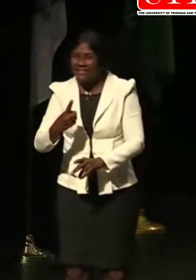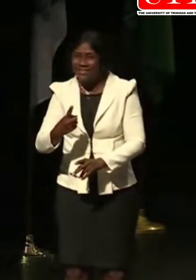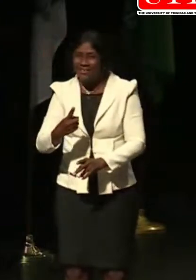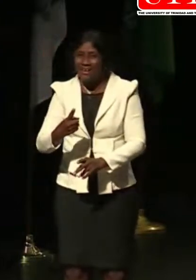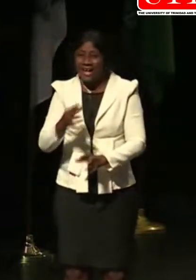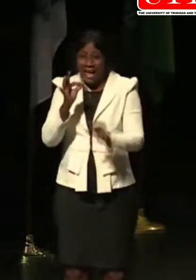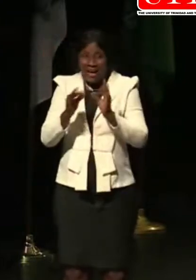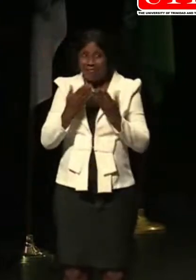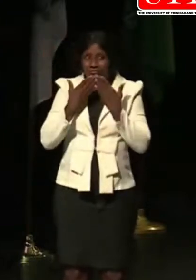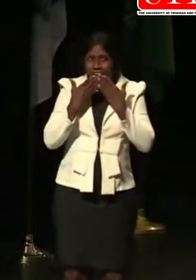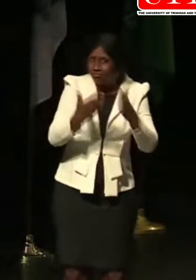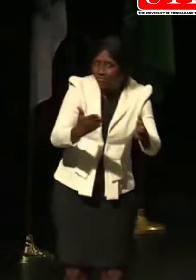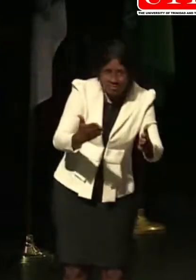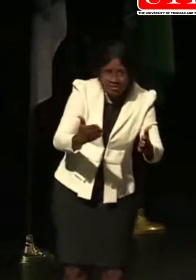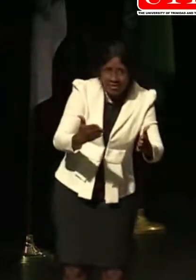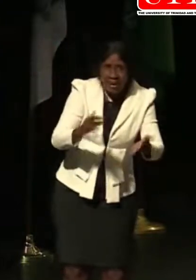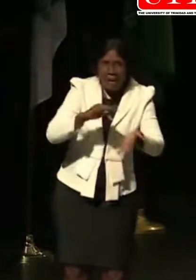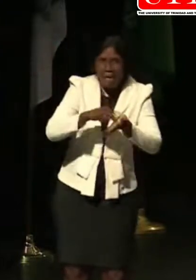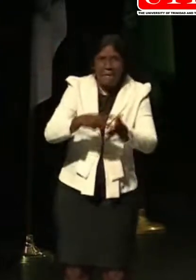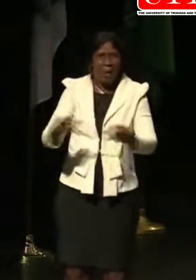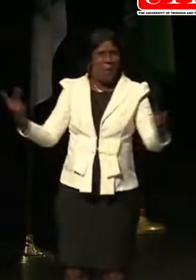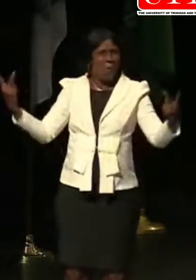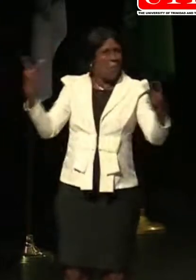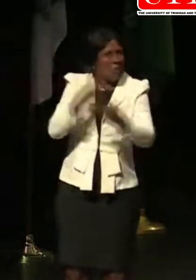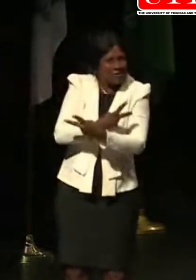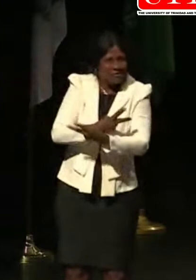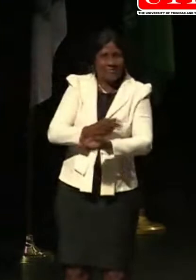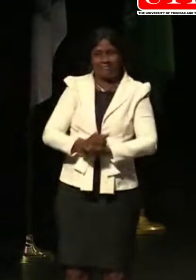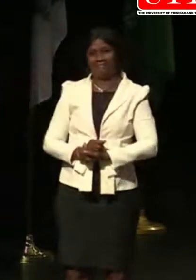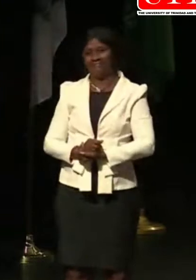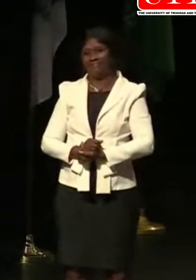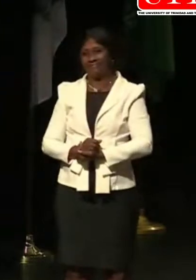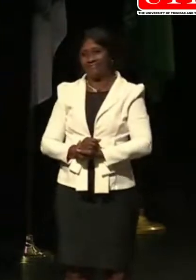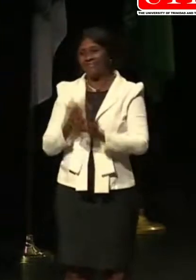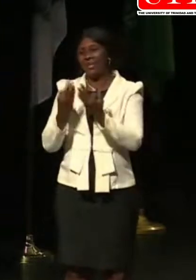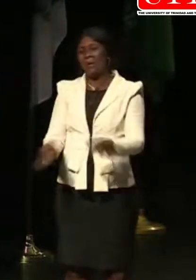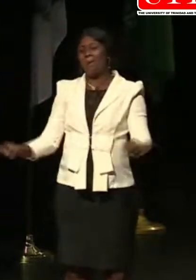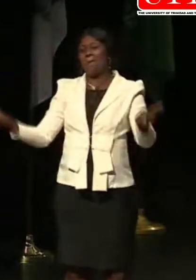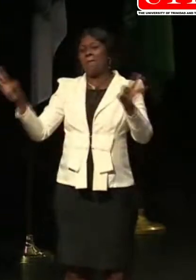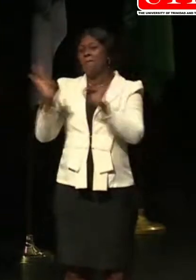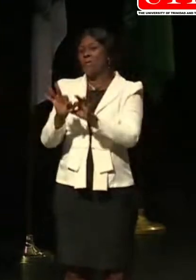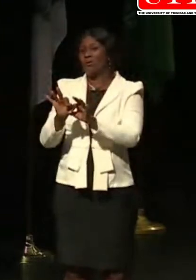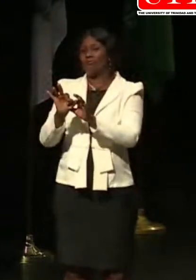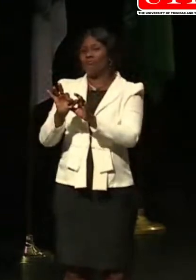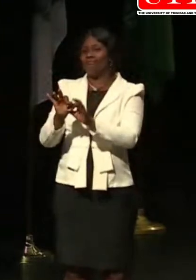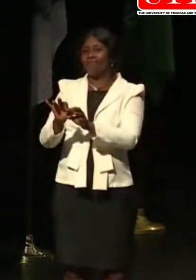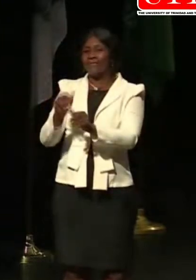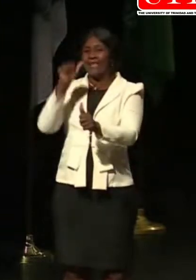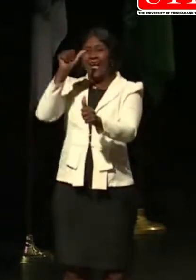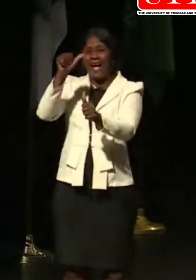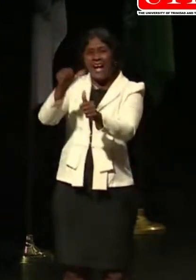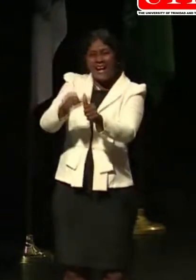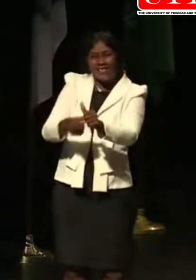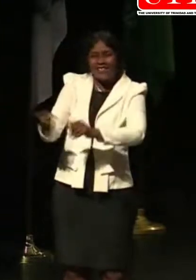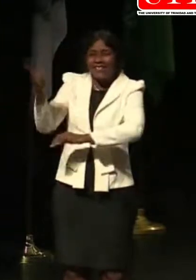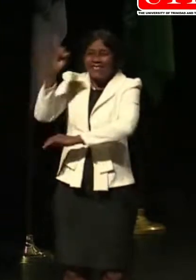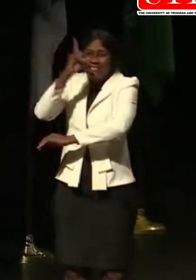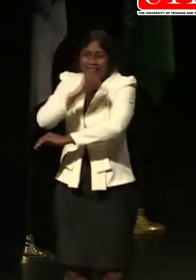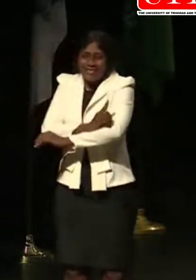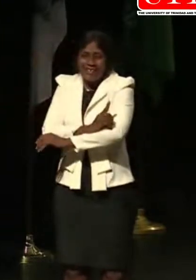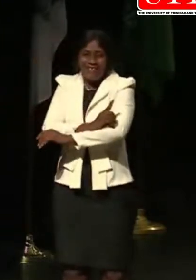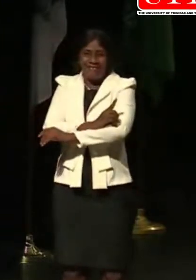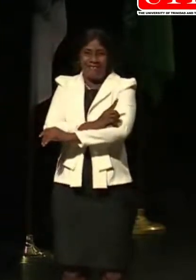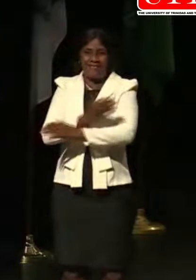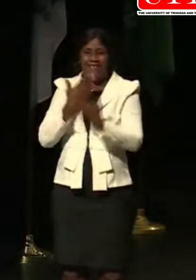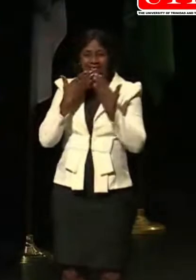than witchcraft. Practice gratitude every single day. Find things for which you are grateful